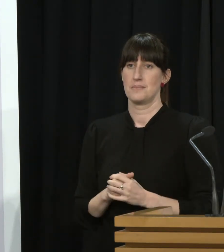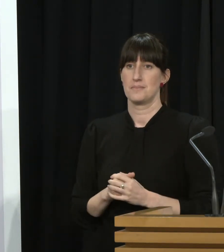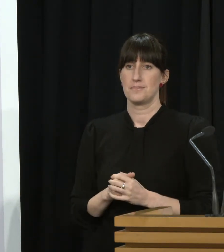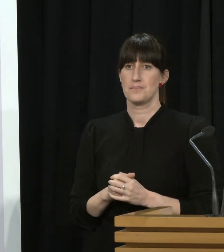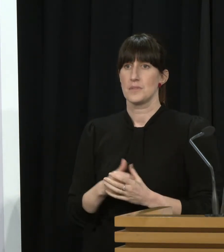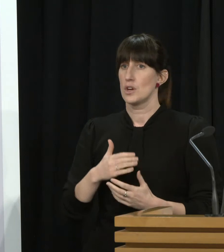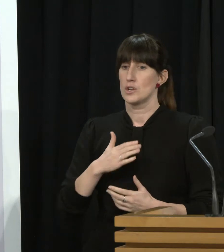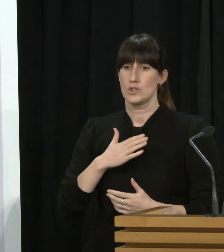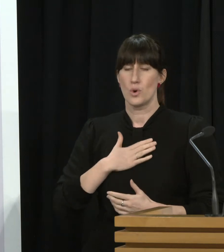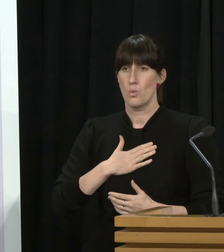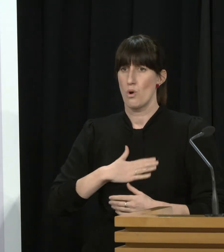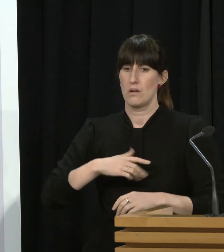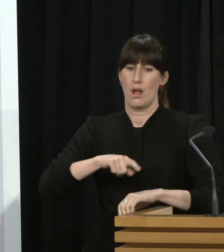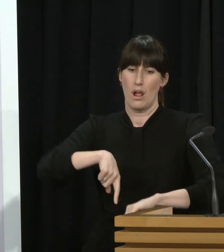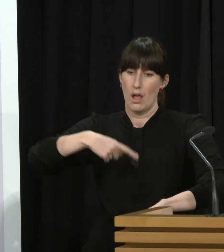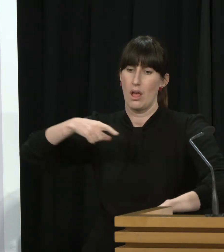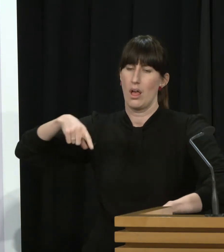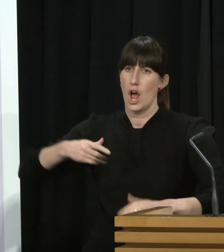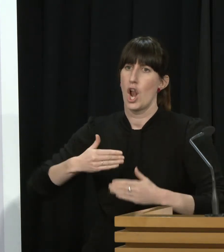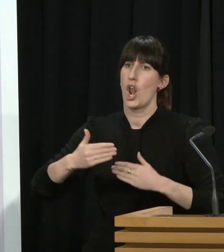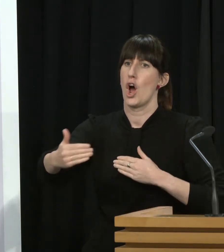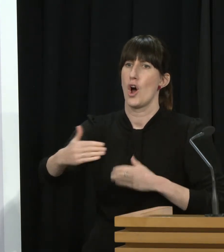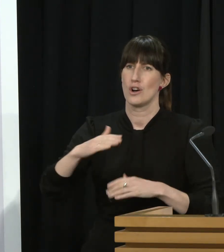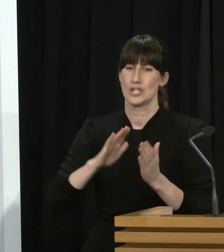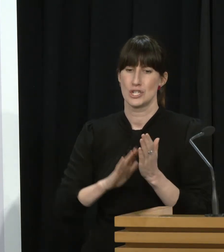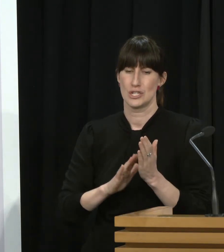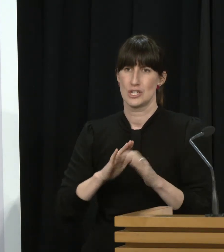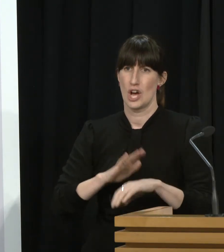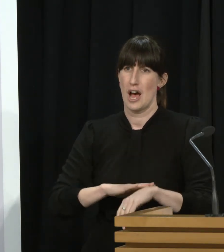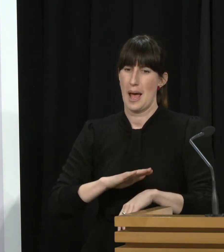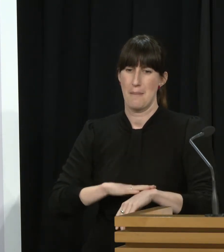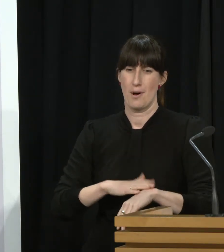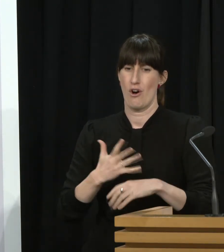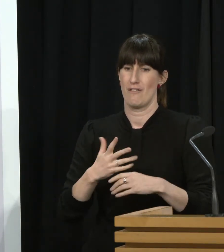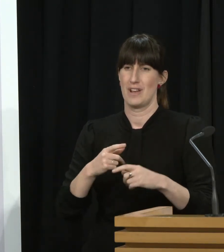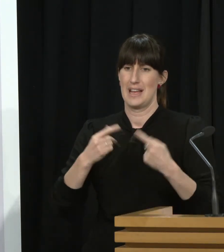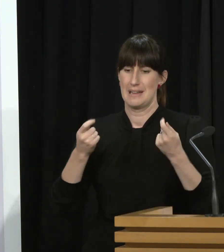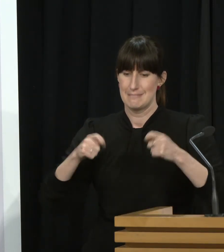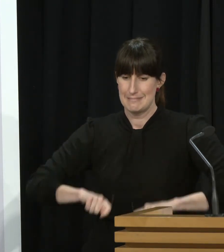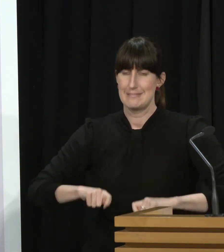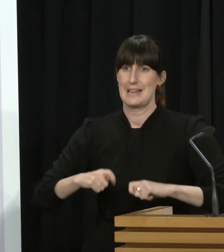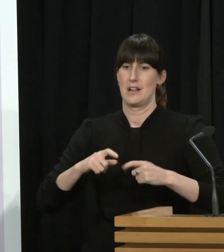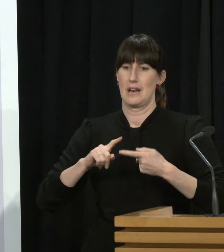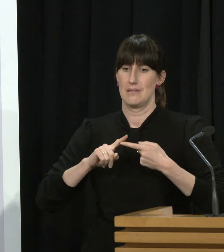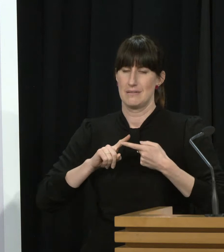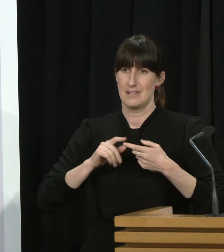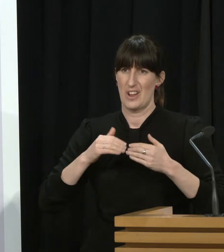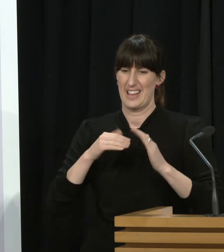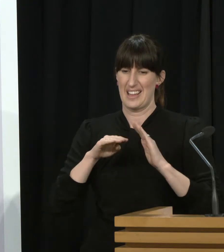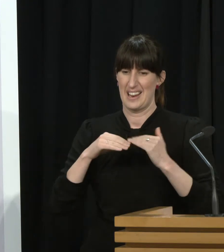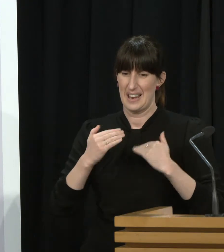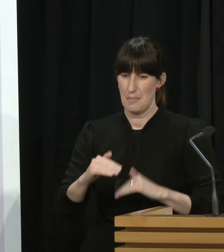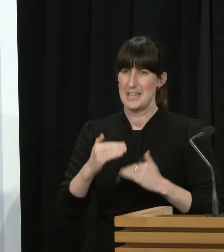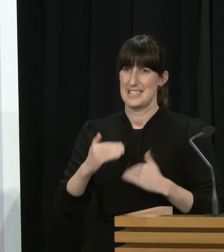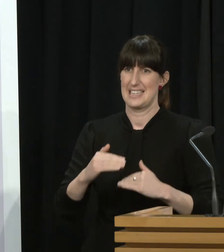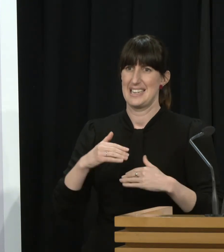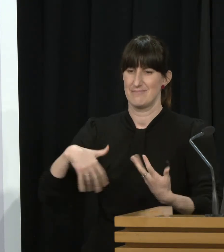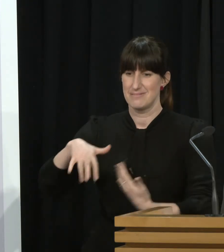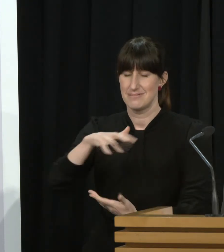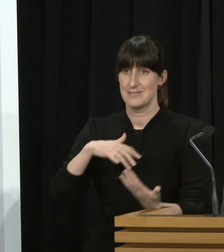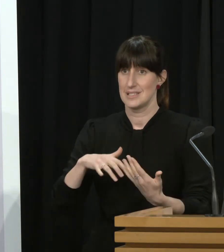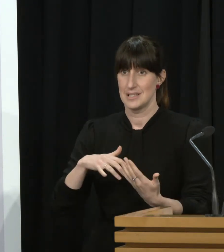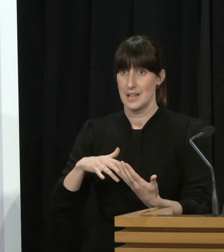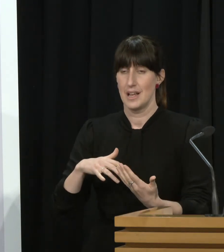drawn-out period of time with restrictions in place, and a short, sharp lockdown is more likely to